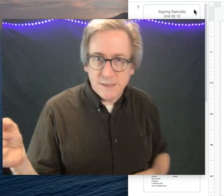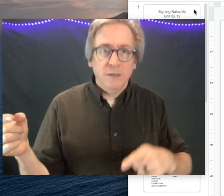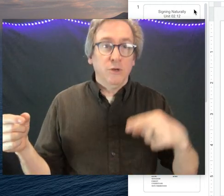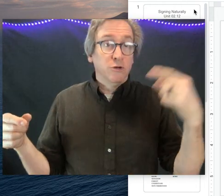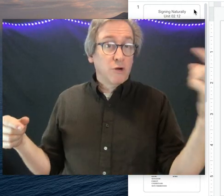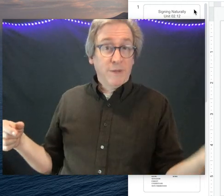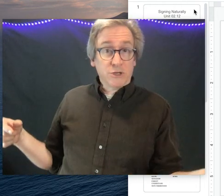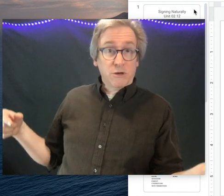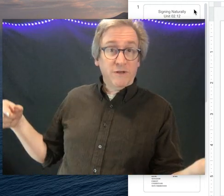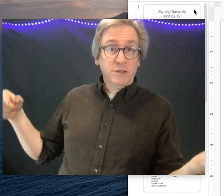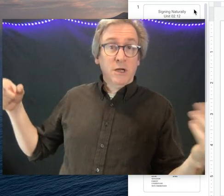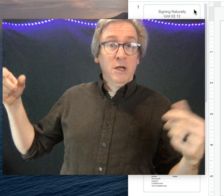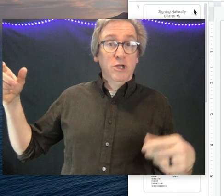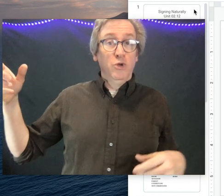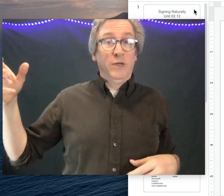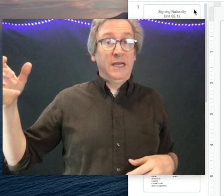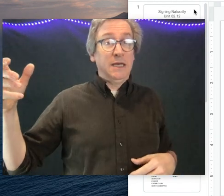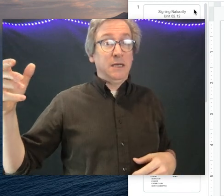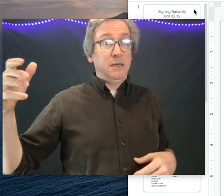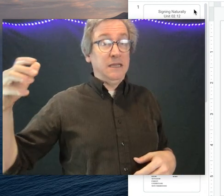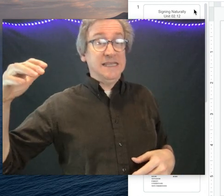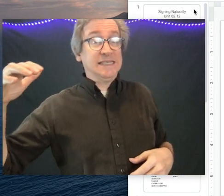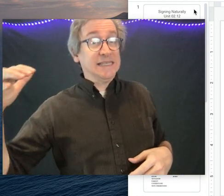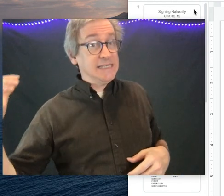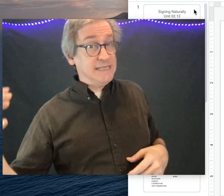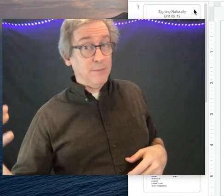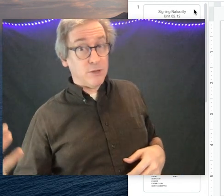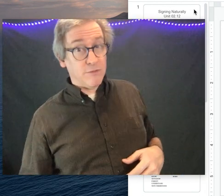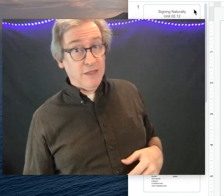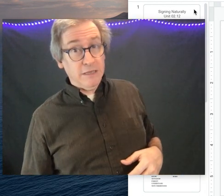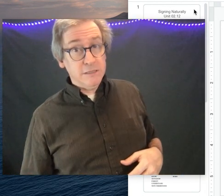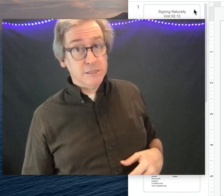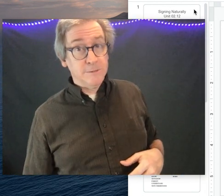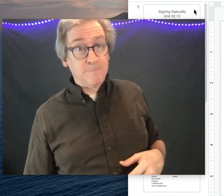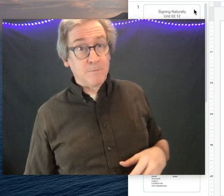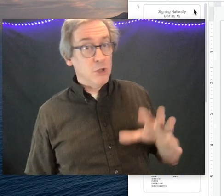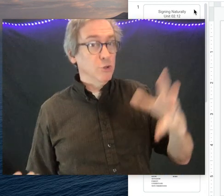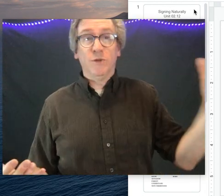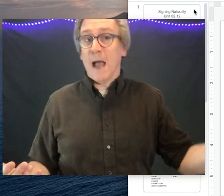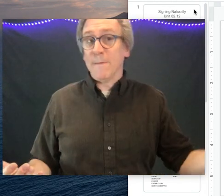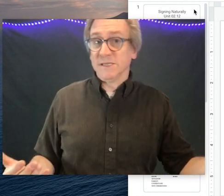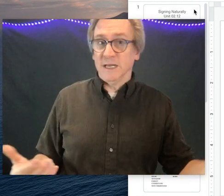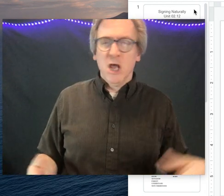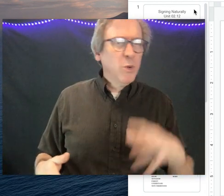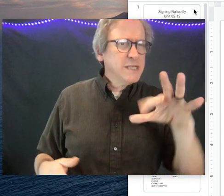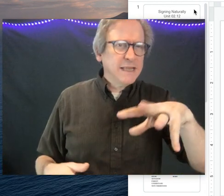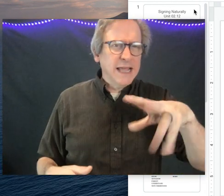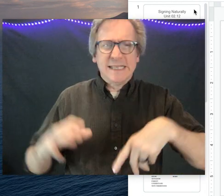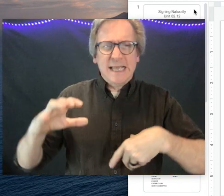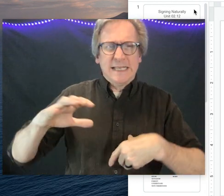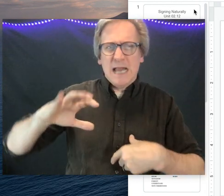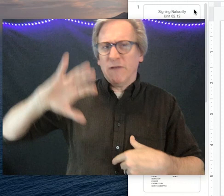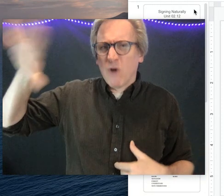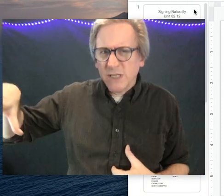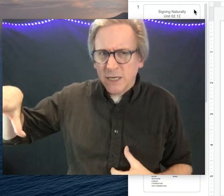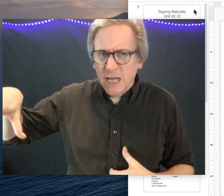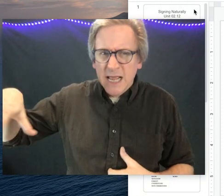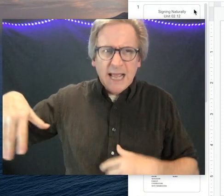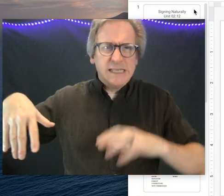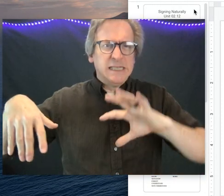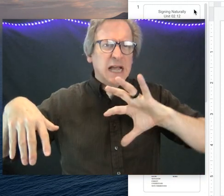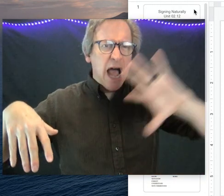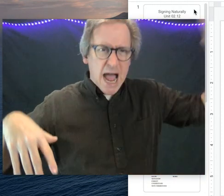to something. You can draw a picture of it. You can list similar things. You can do the opposite. What's that thing? It's not